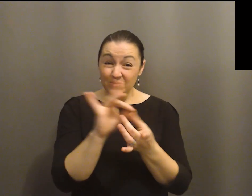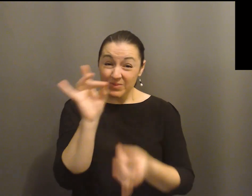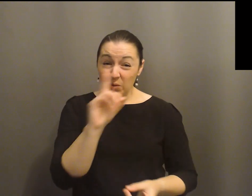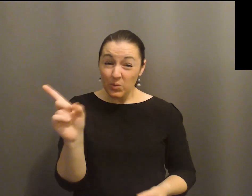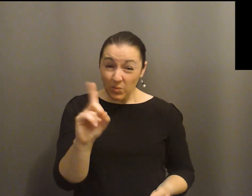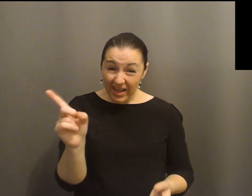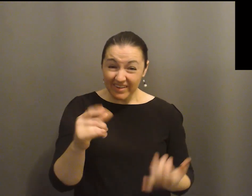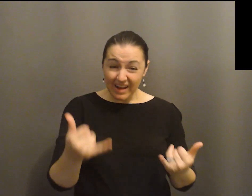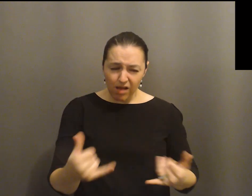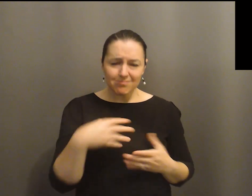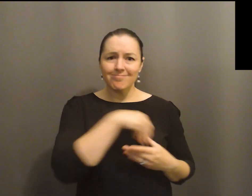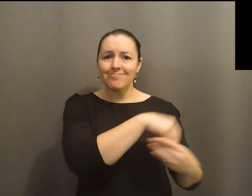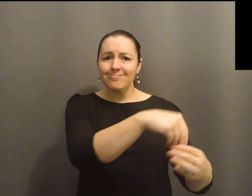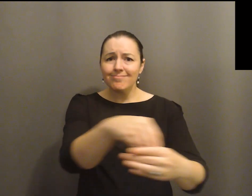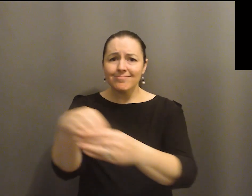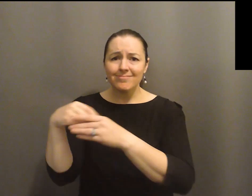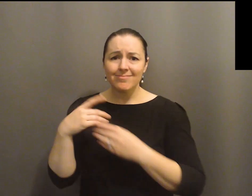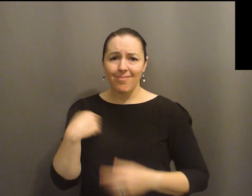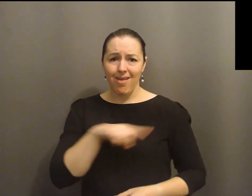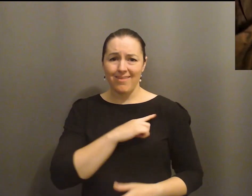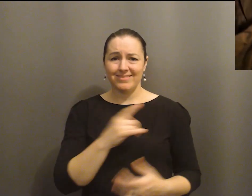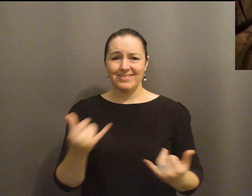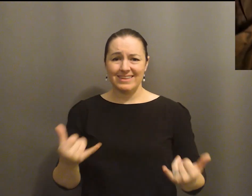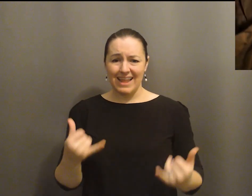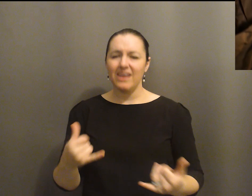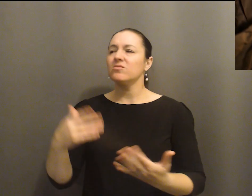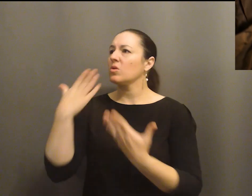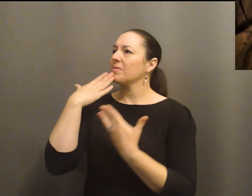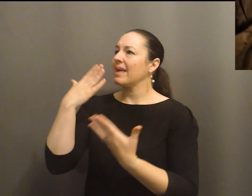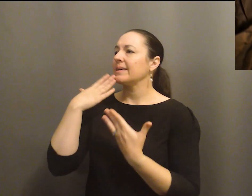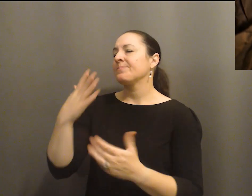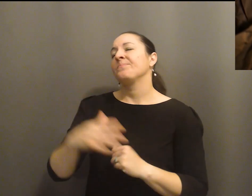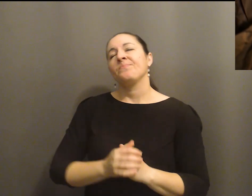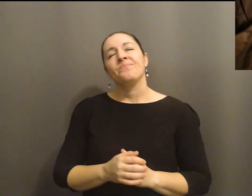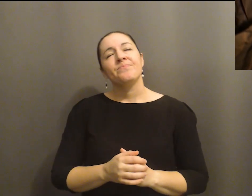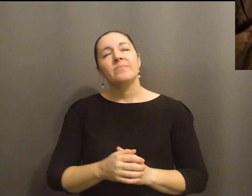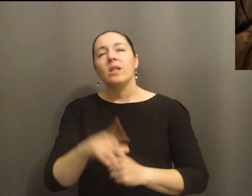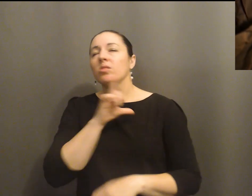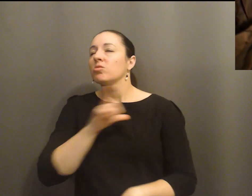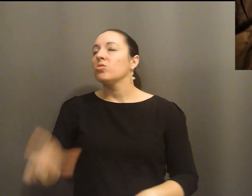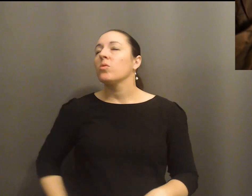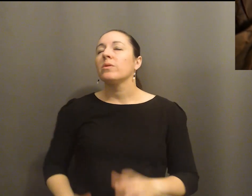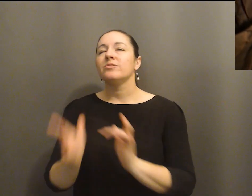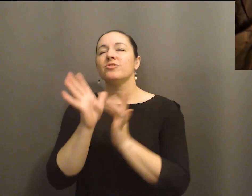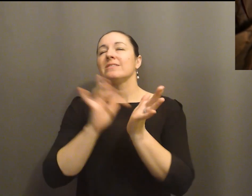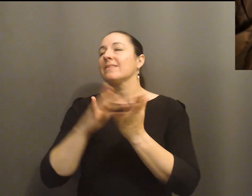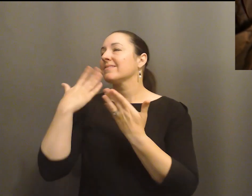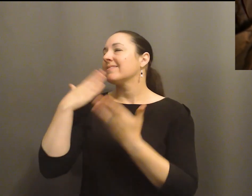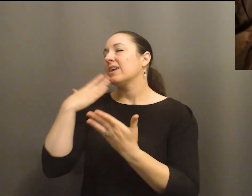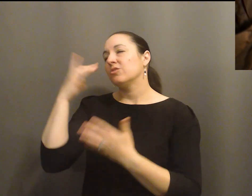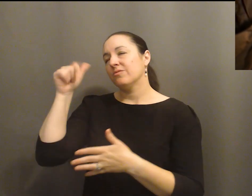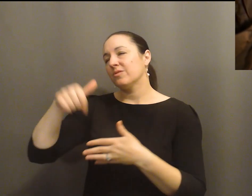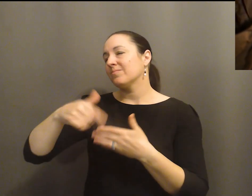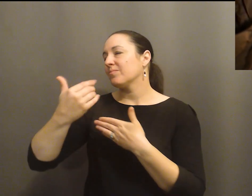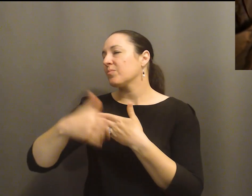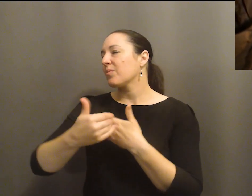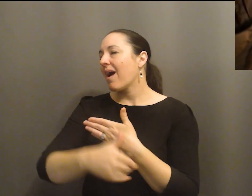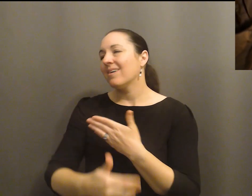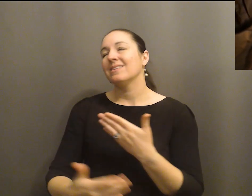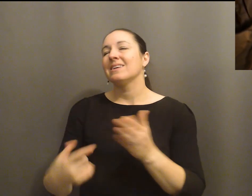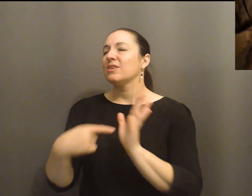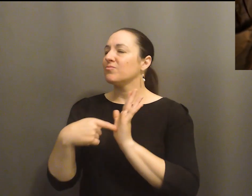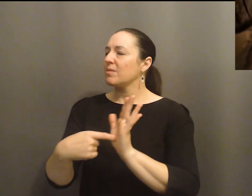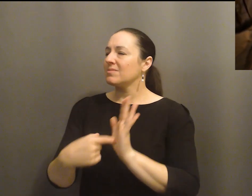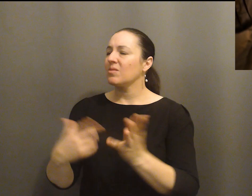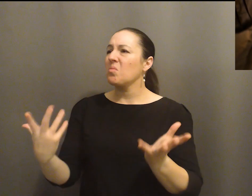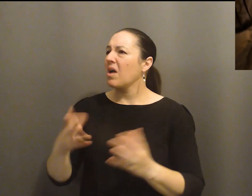Jesus Let's just take a moment And thank him for that today So Lord Jesus We thank you for this bread We thank you for what it represents